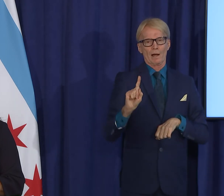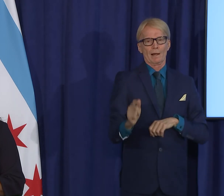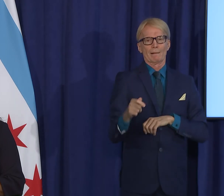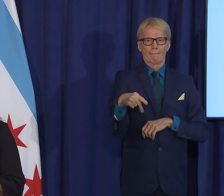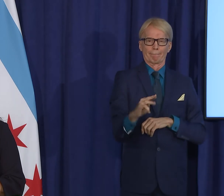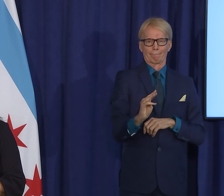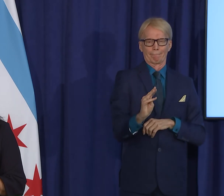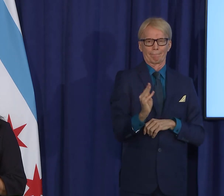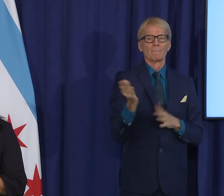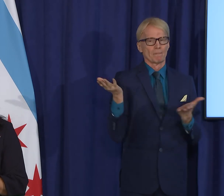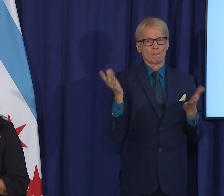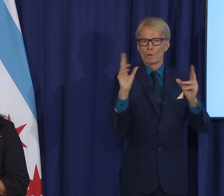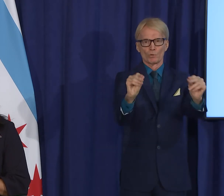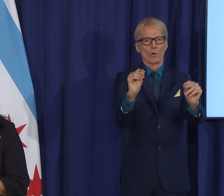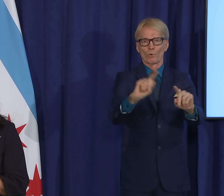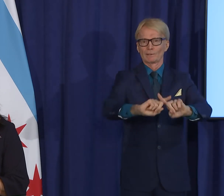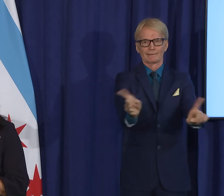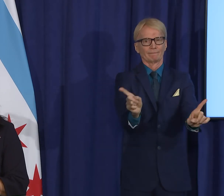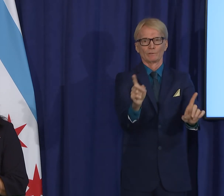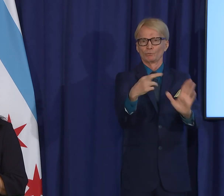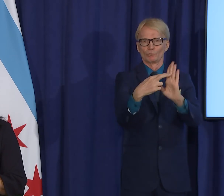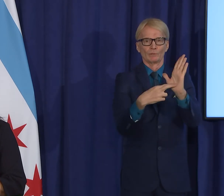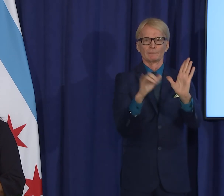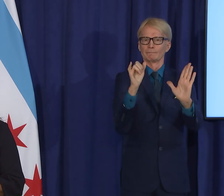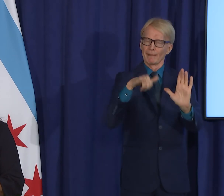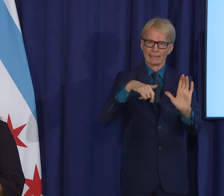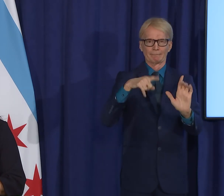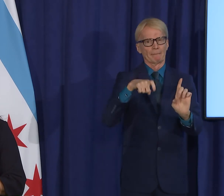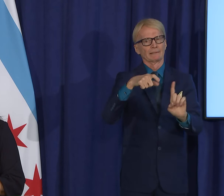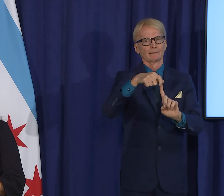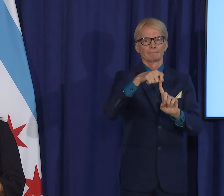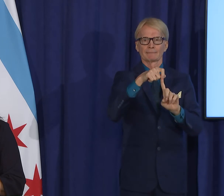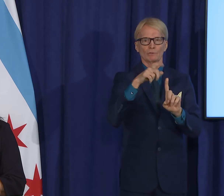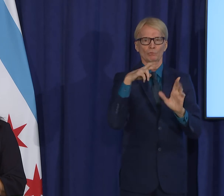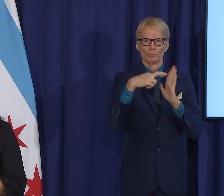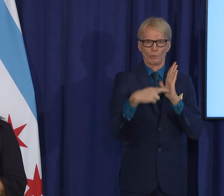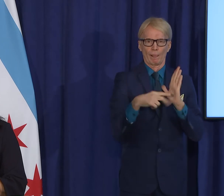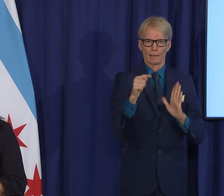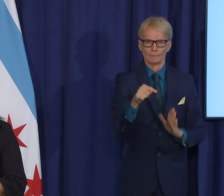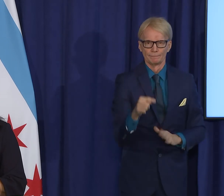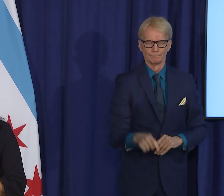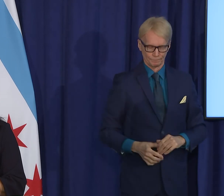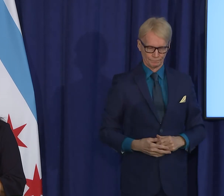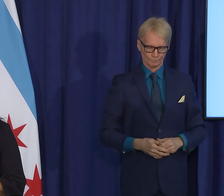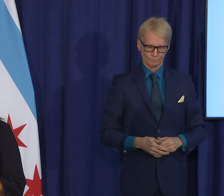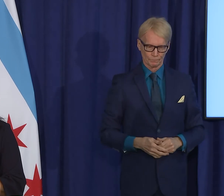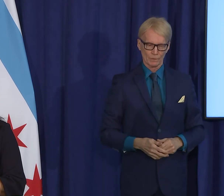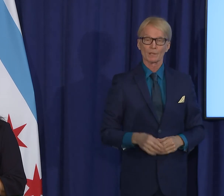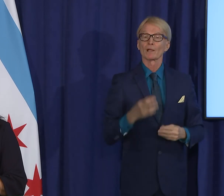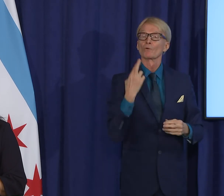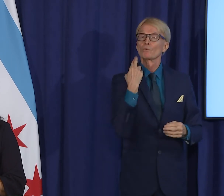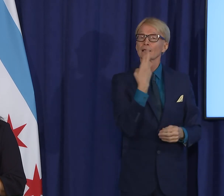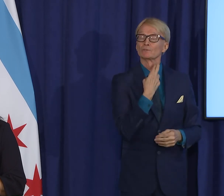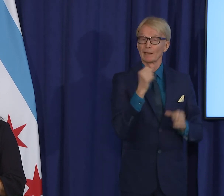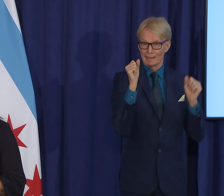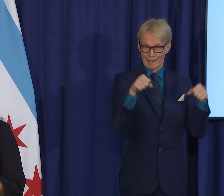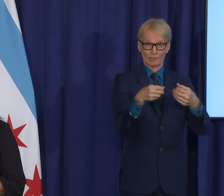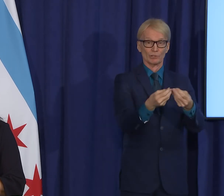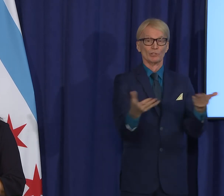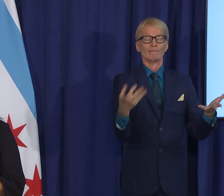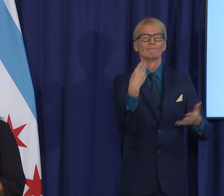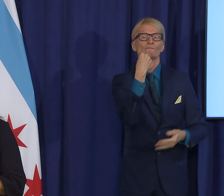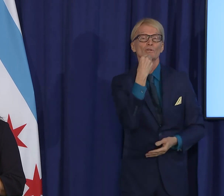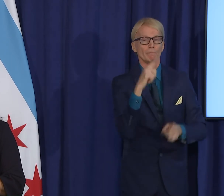here. And the food pickup and delivery may continue after 1 a.m., but restaurants must be closed